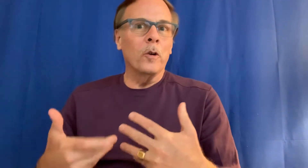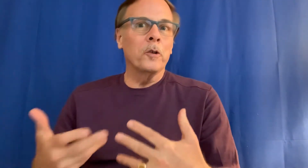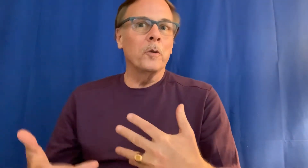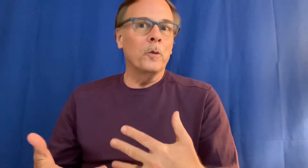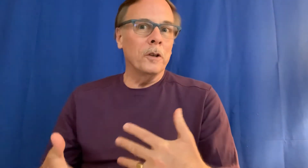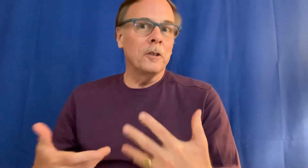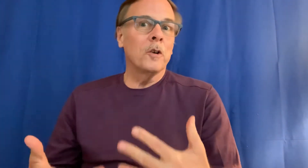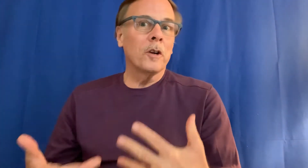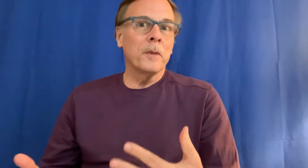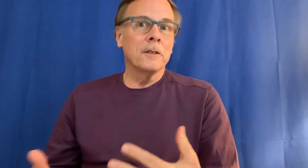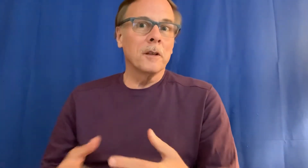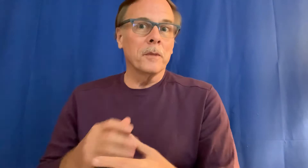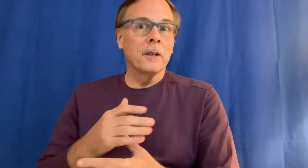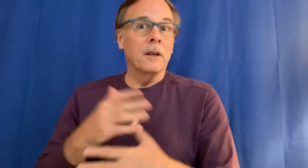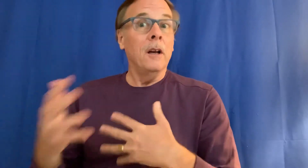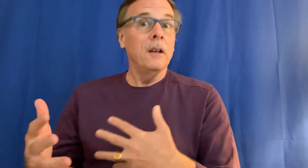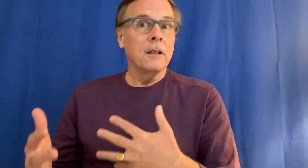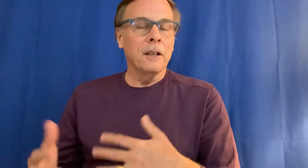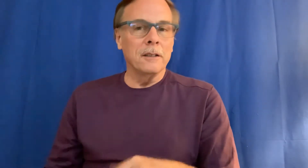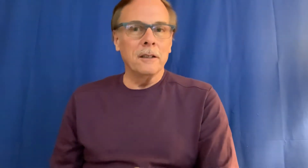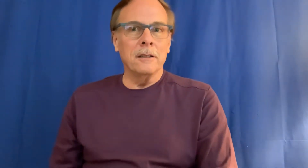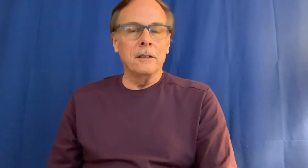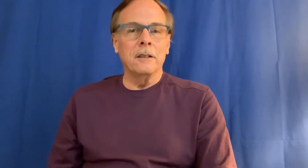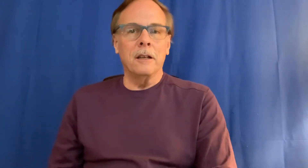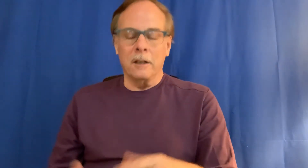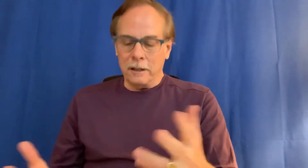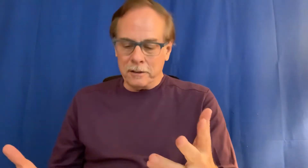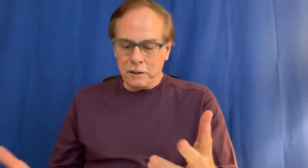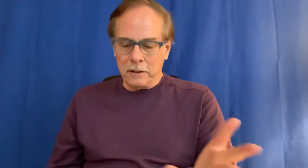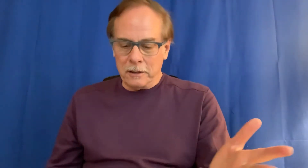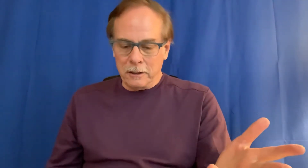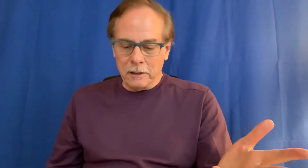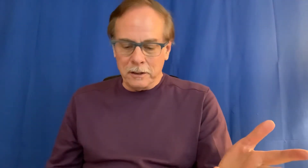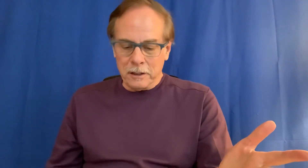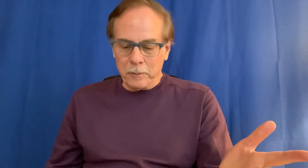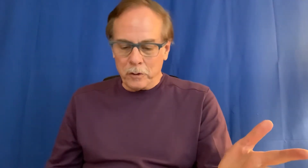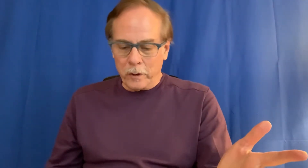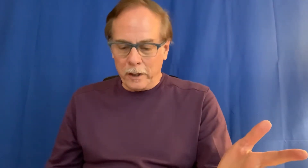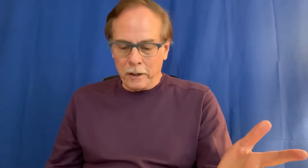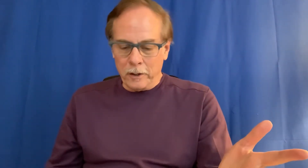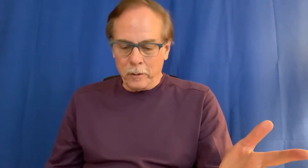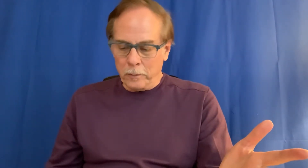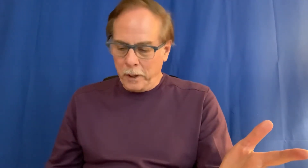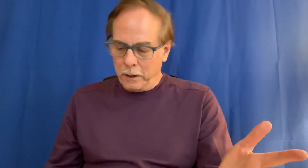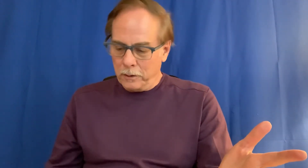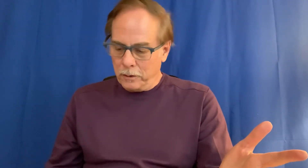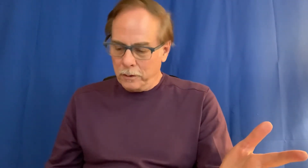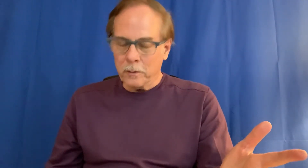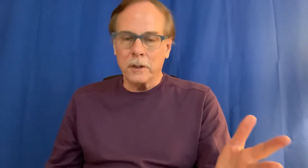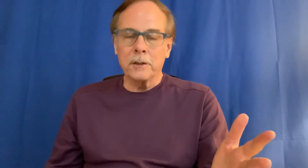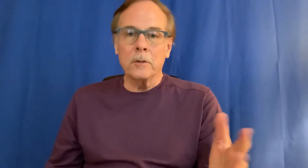you wanted to talk about something, but I did, as he's demonstrating here on page 261,